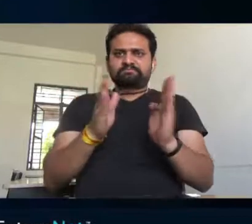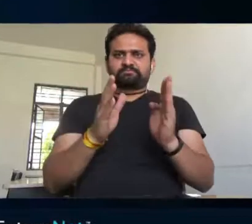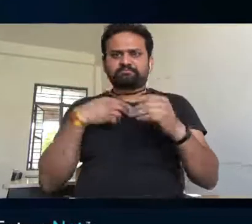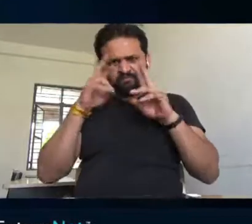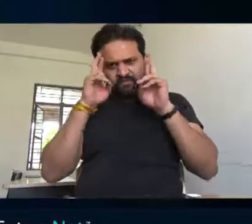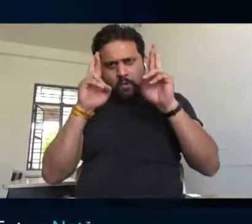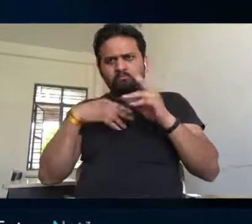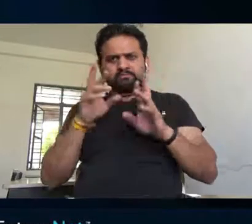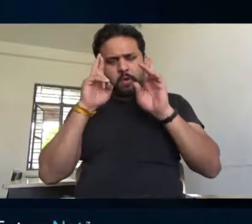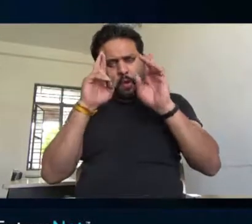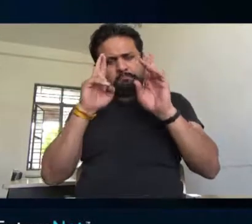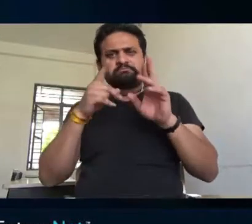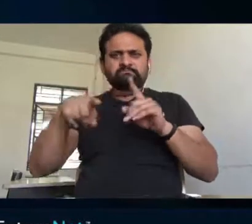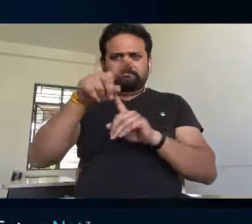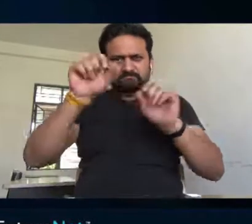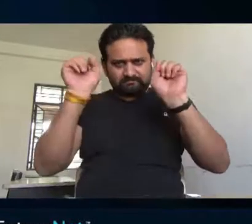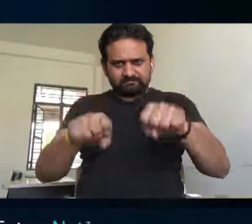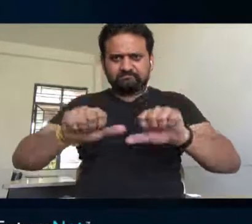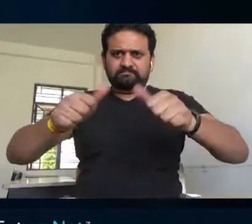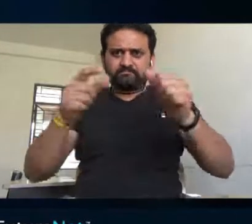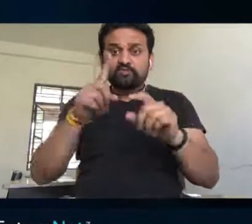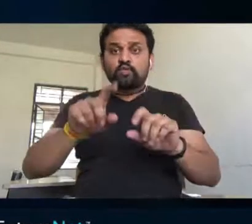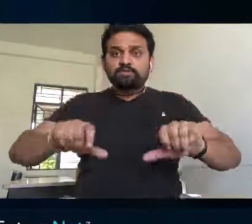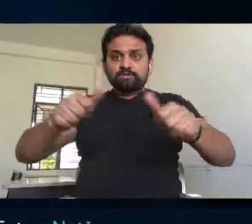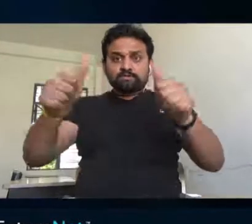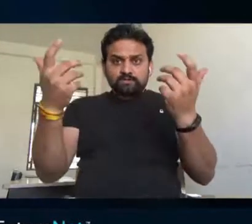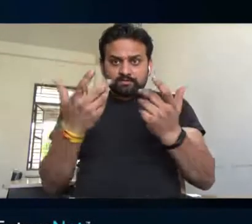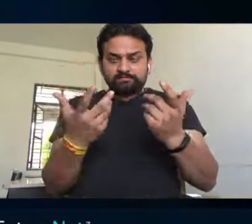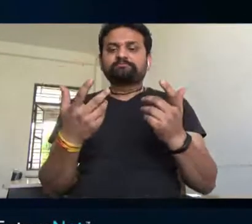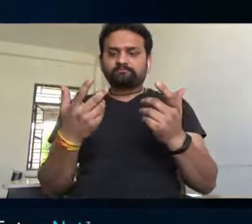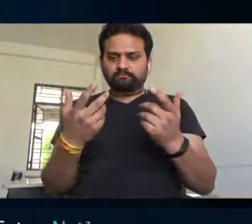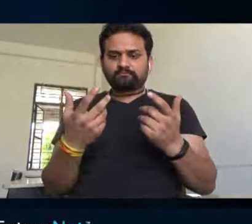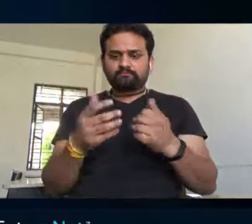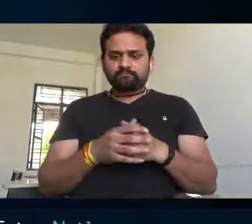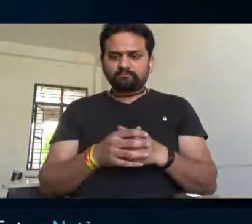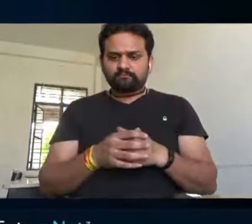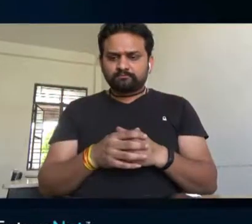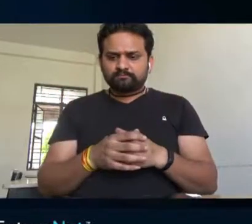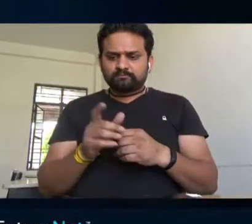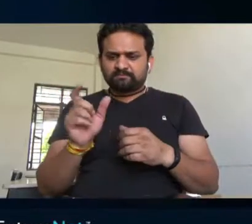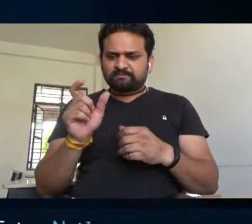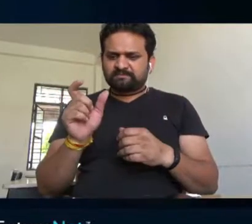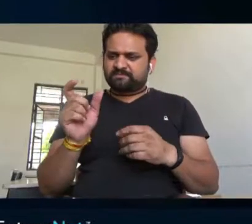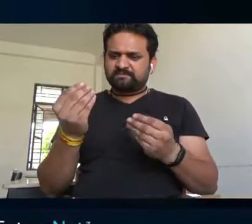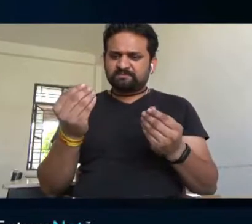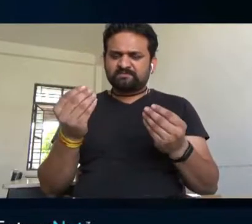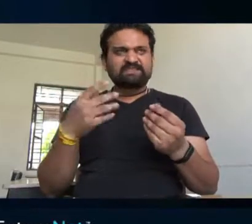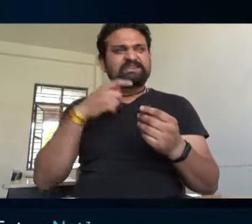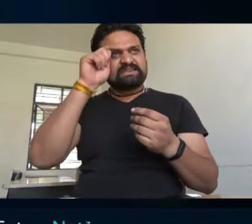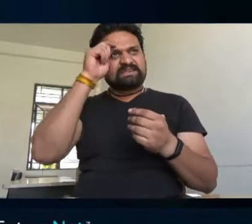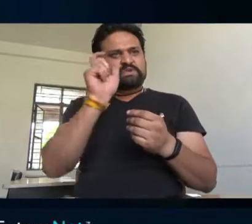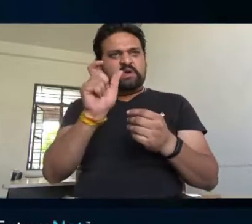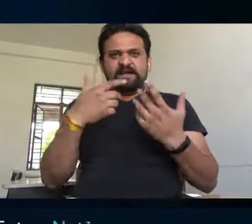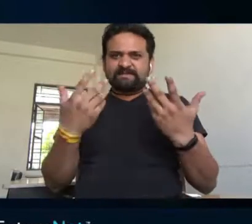speak with 5 people per day, and you don't sign up so much, you sign up double. Then you can reach your goals also in a half time.